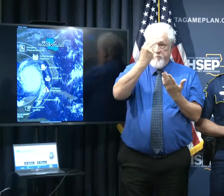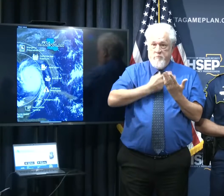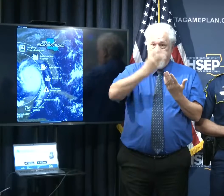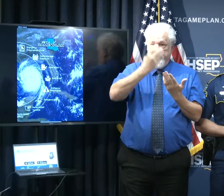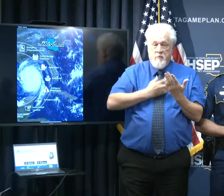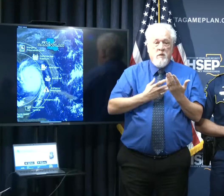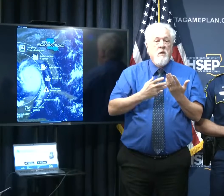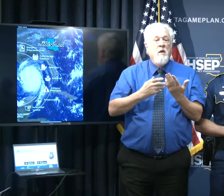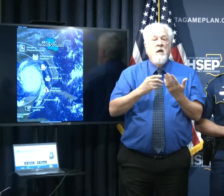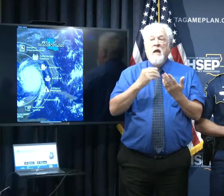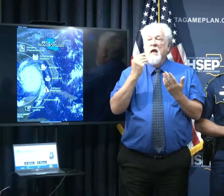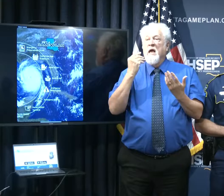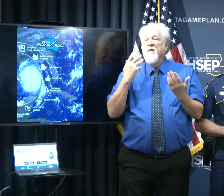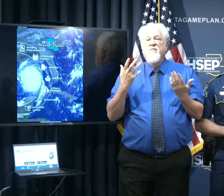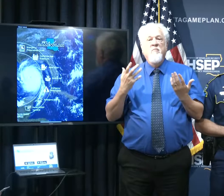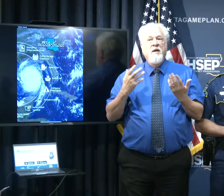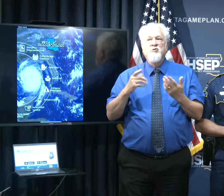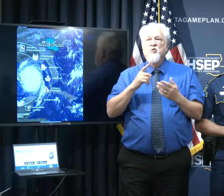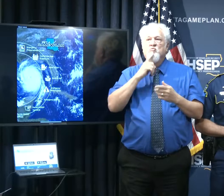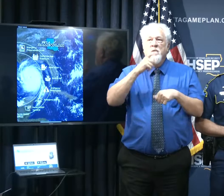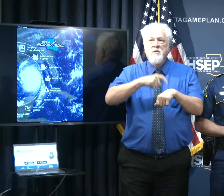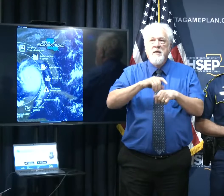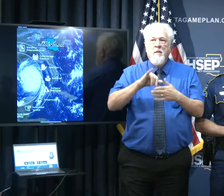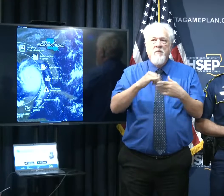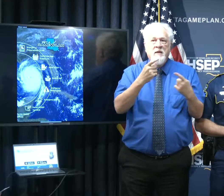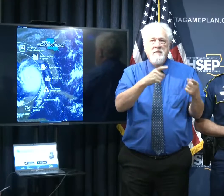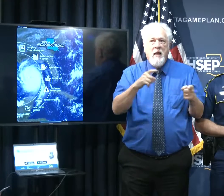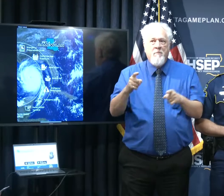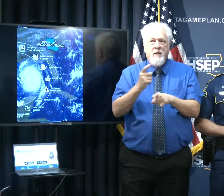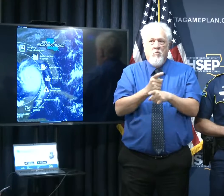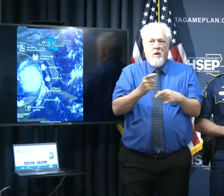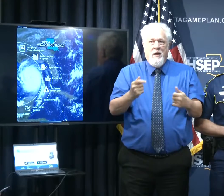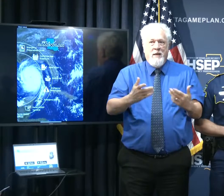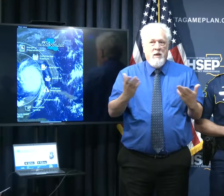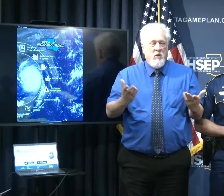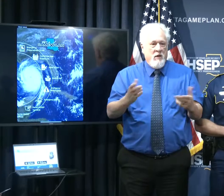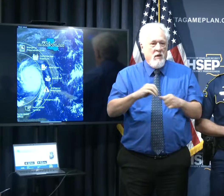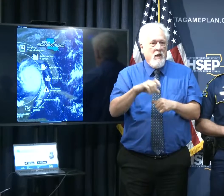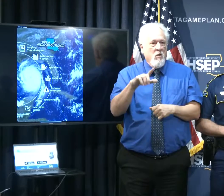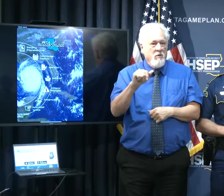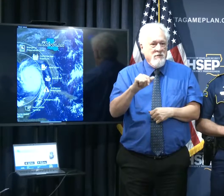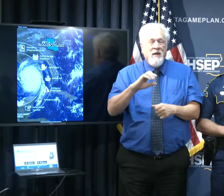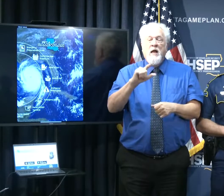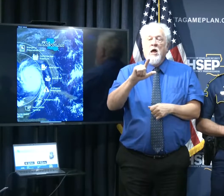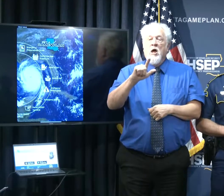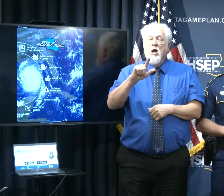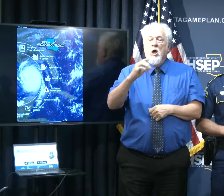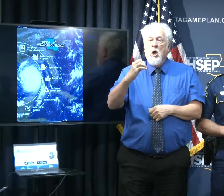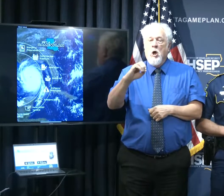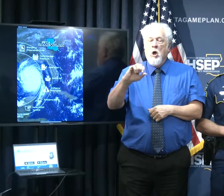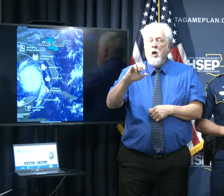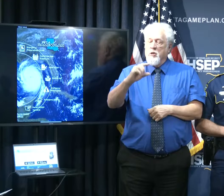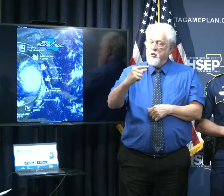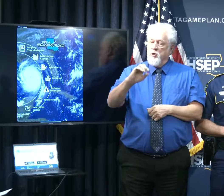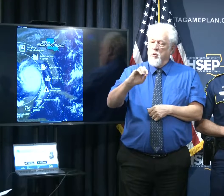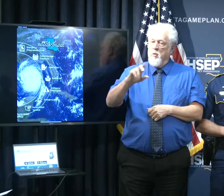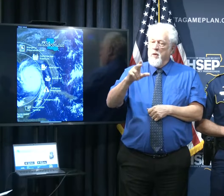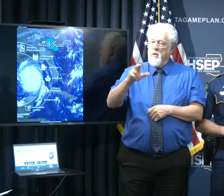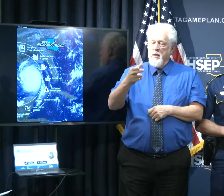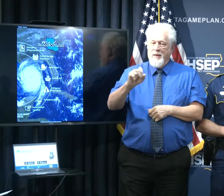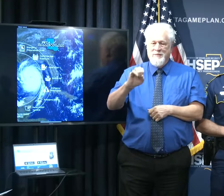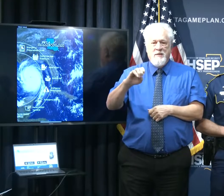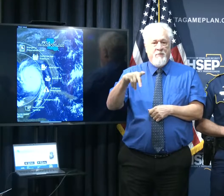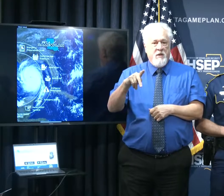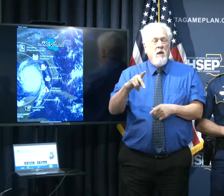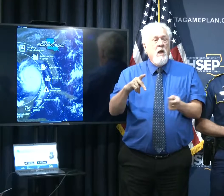okay, about information in real time that is happening right here in GOHSEP. So this app, it